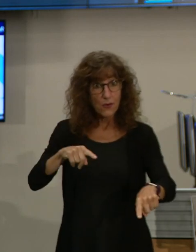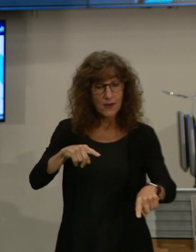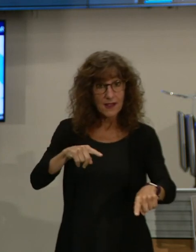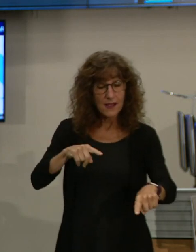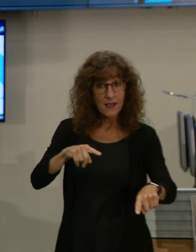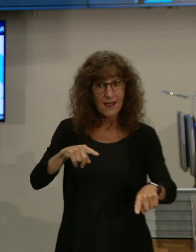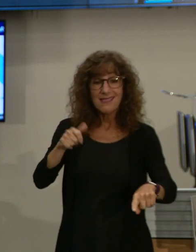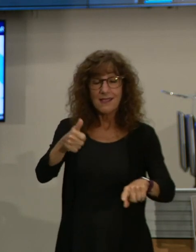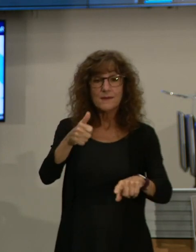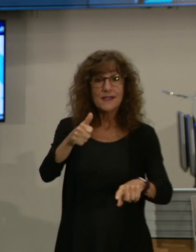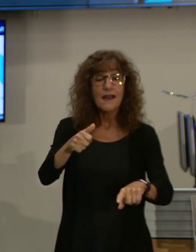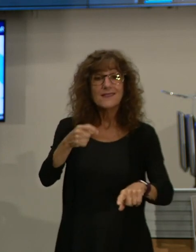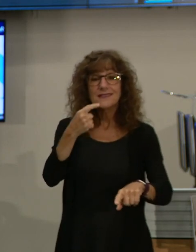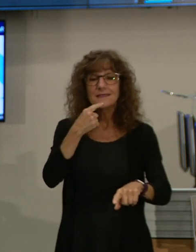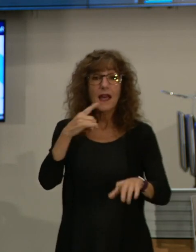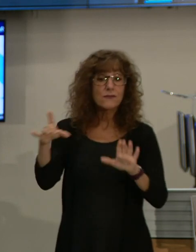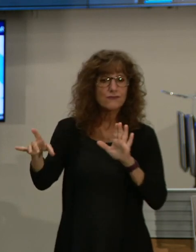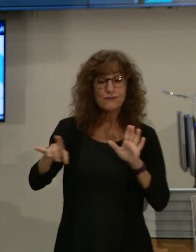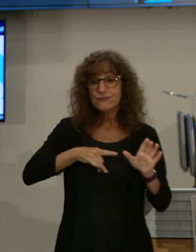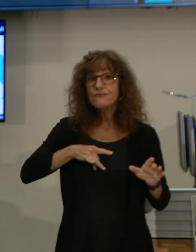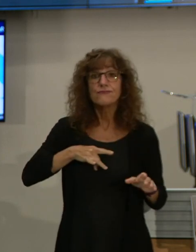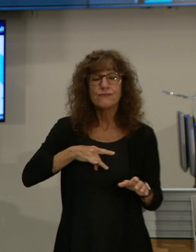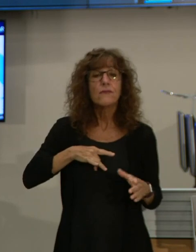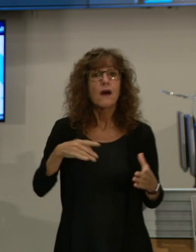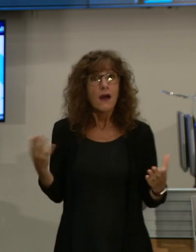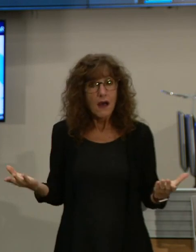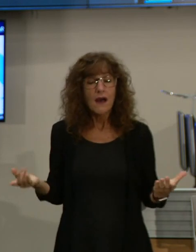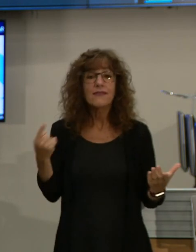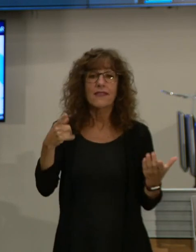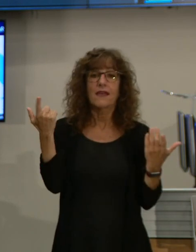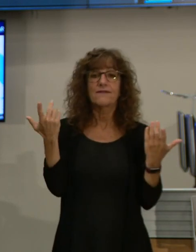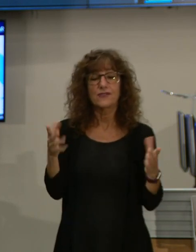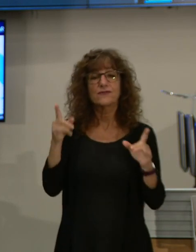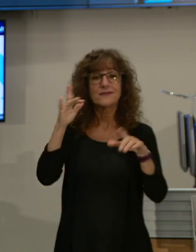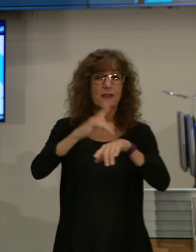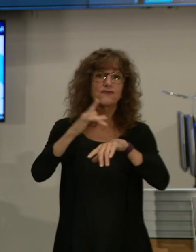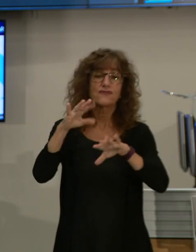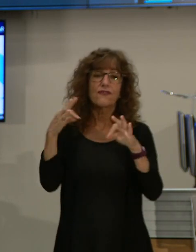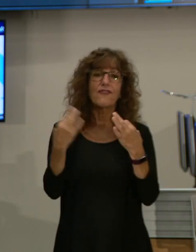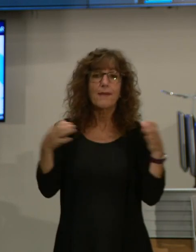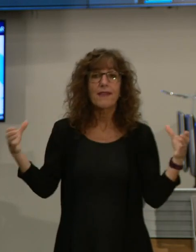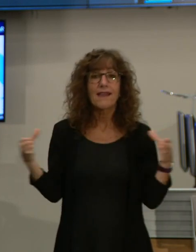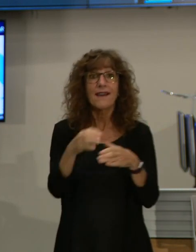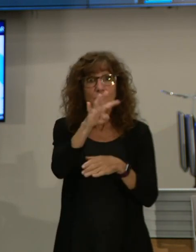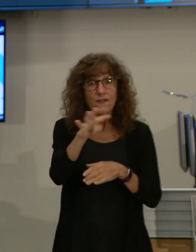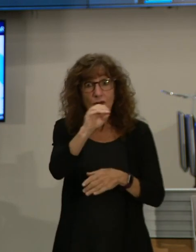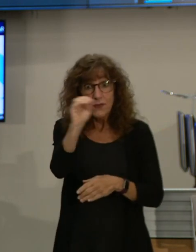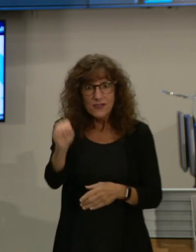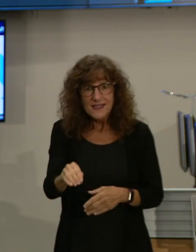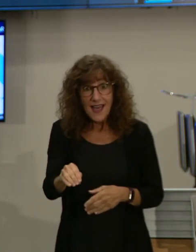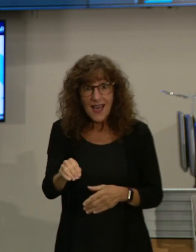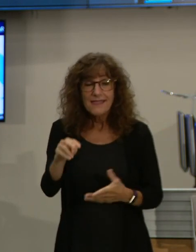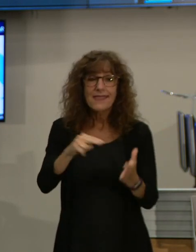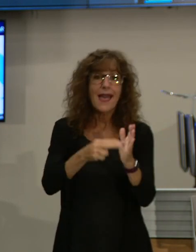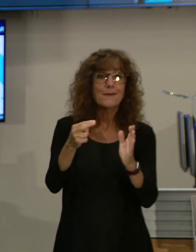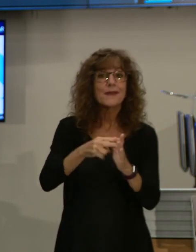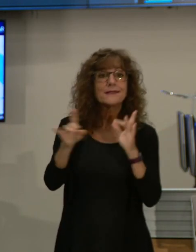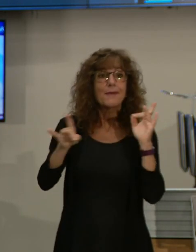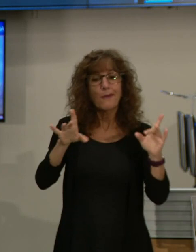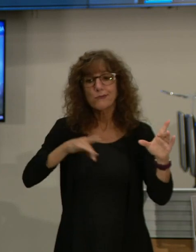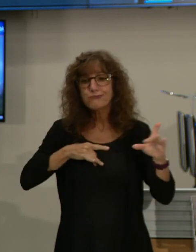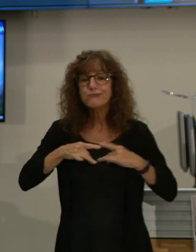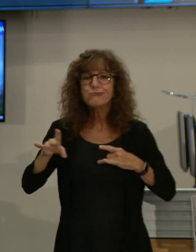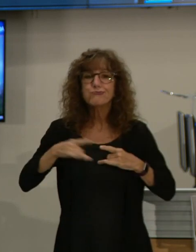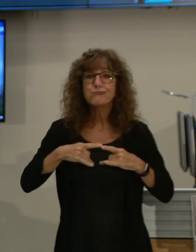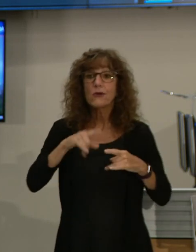who report that they've gotten the COVID virus have been at a family gathering, 44%. So this is where people are picking this up,